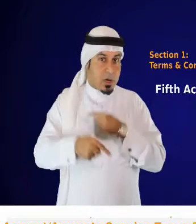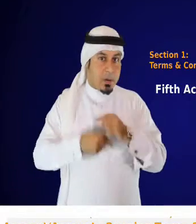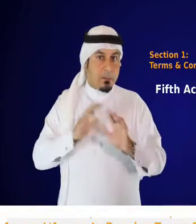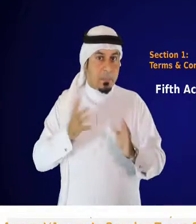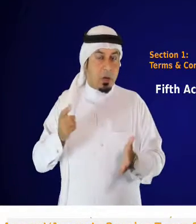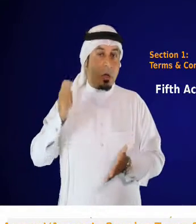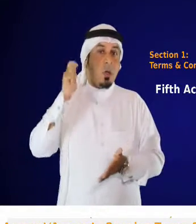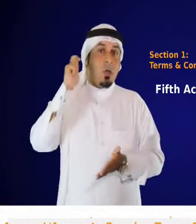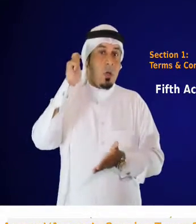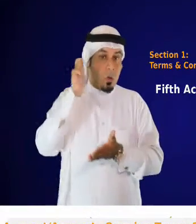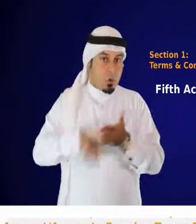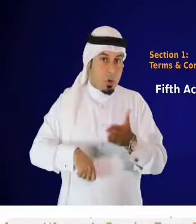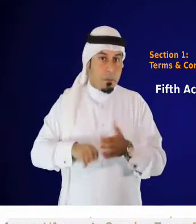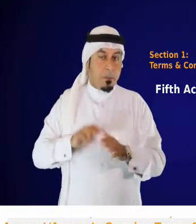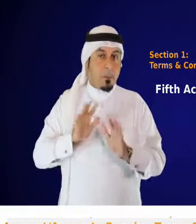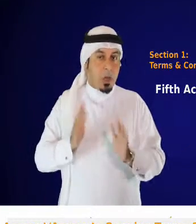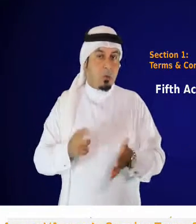incompetent persons.